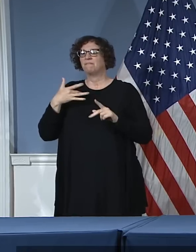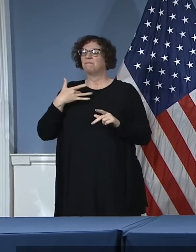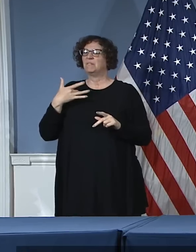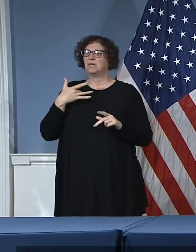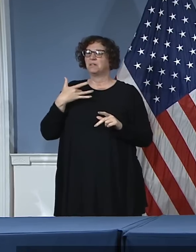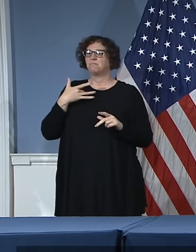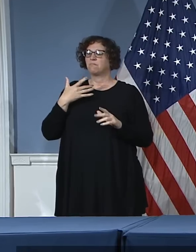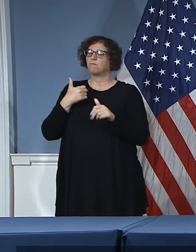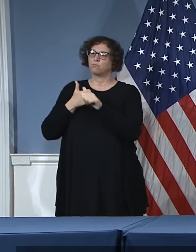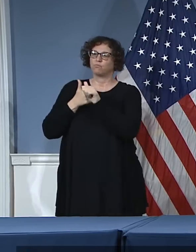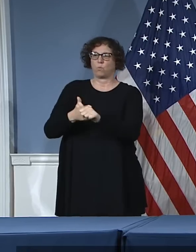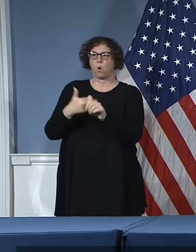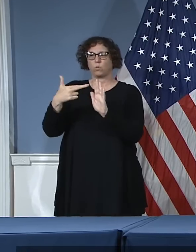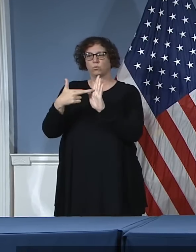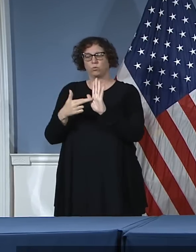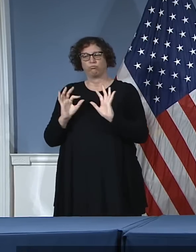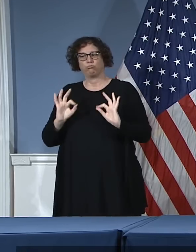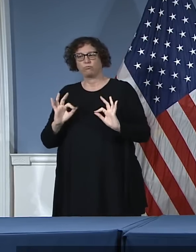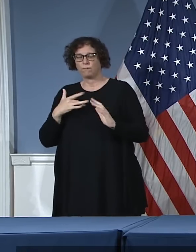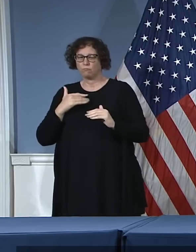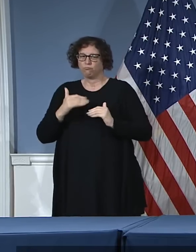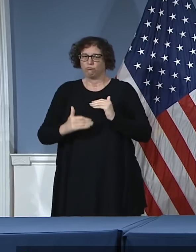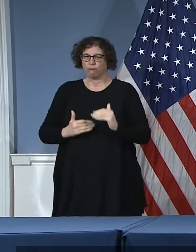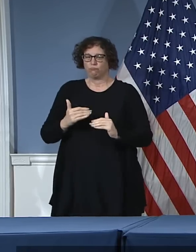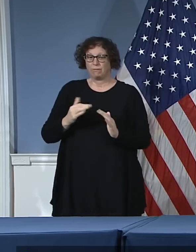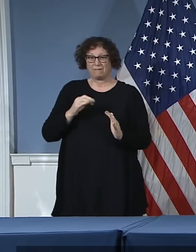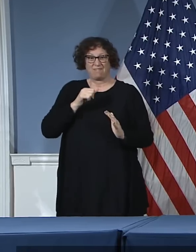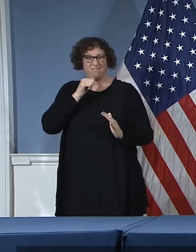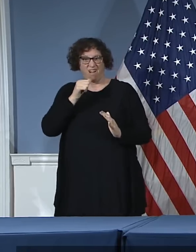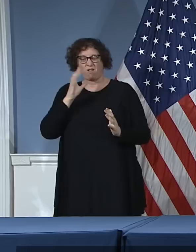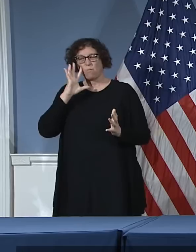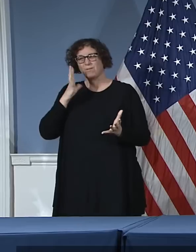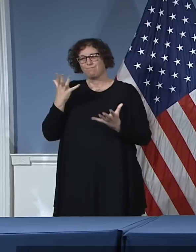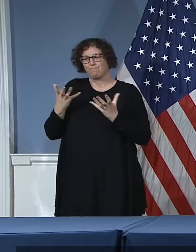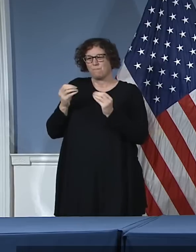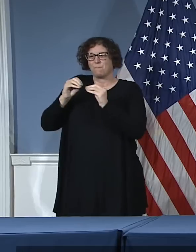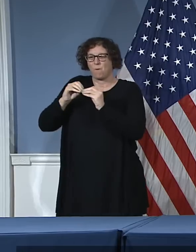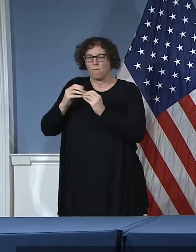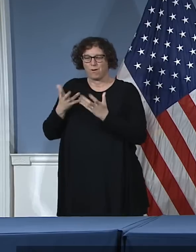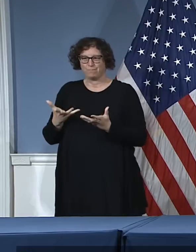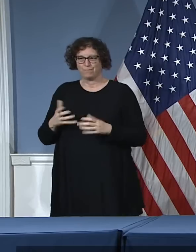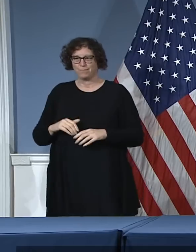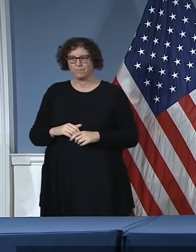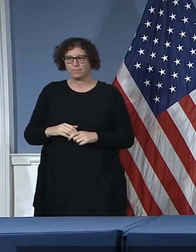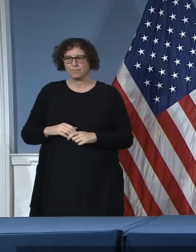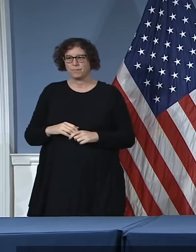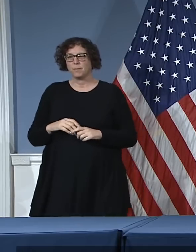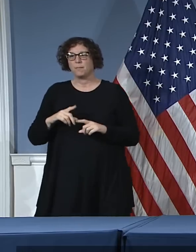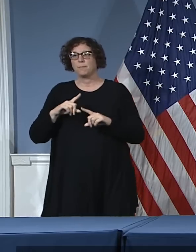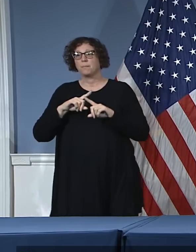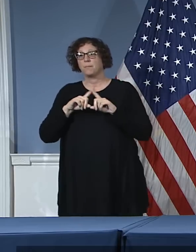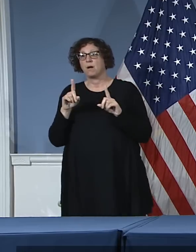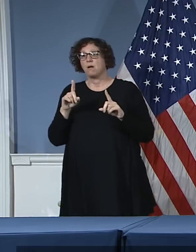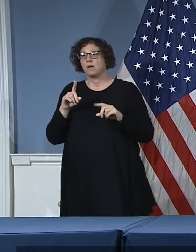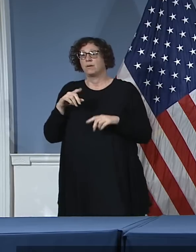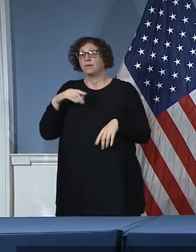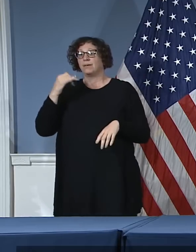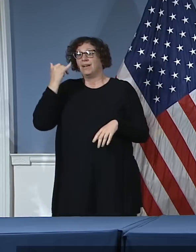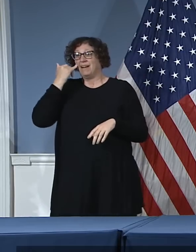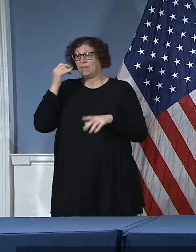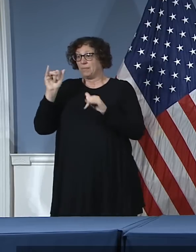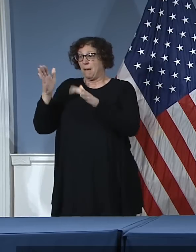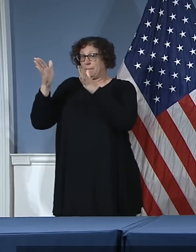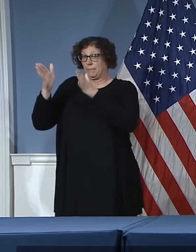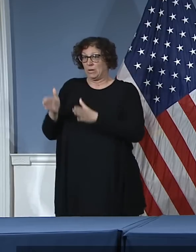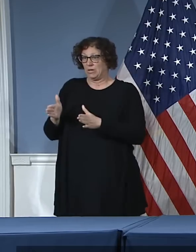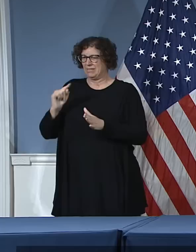And I affirm, if someone really wants to disagree with a police officer and acts in a manner that's inappropriate and illegal, well, then they will